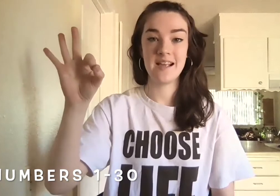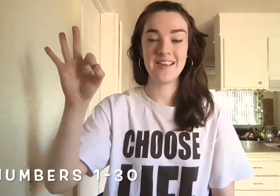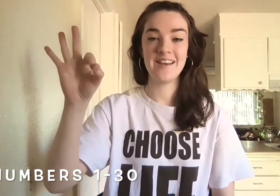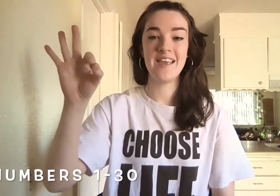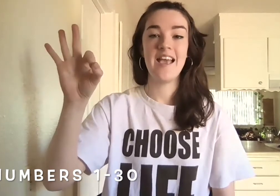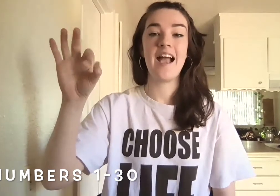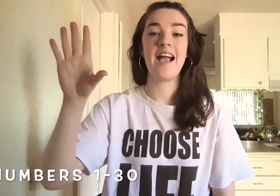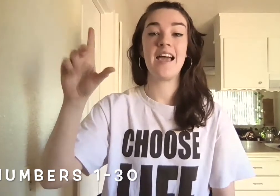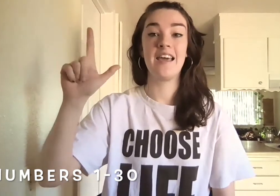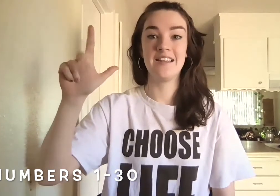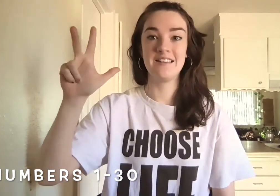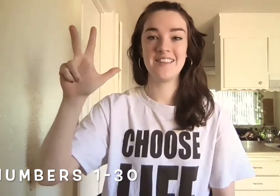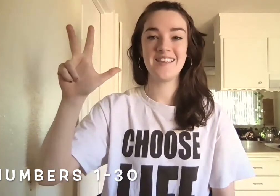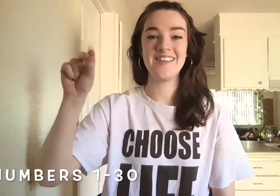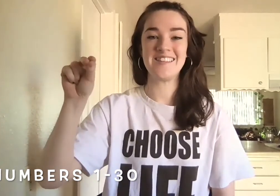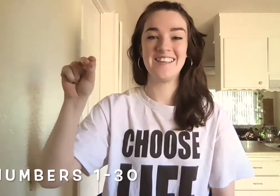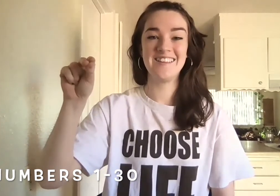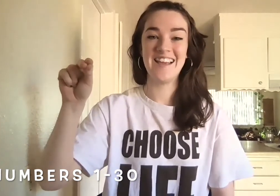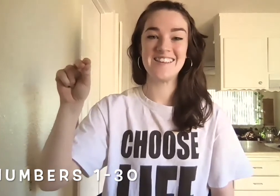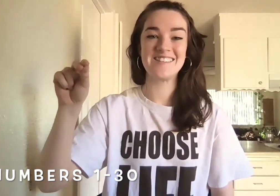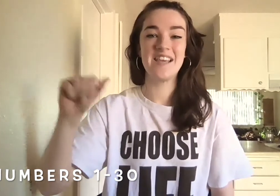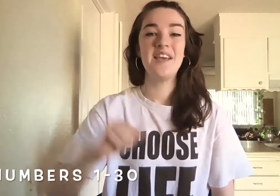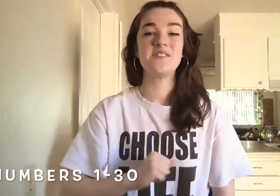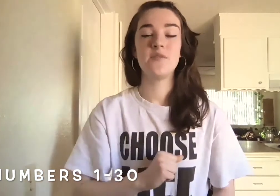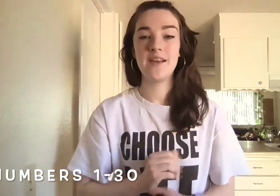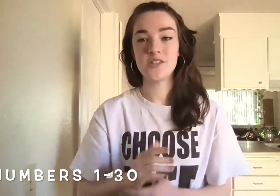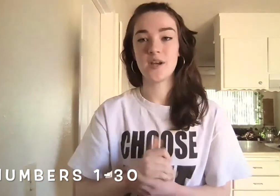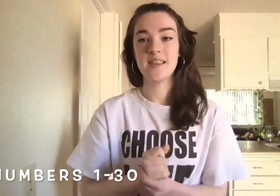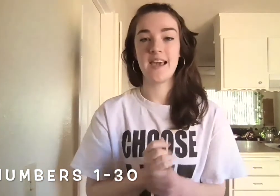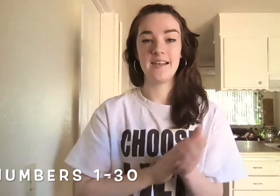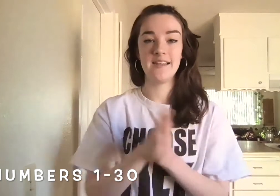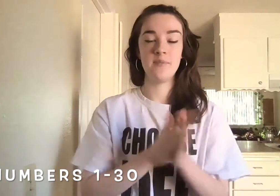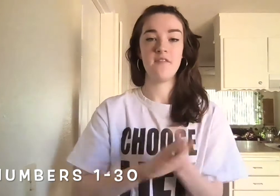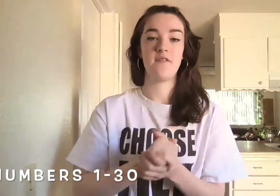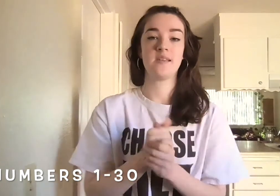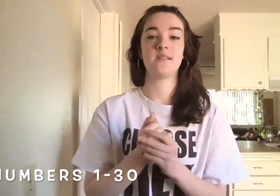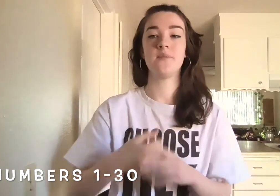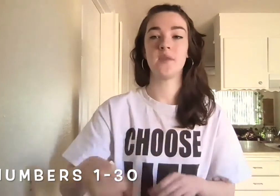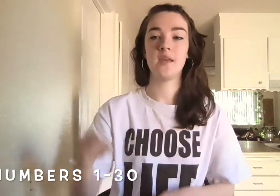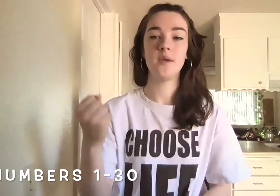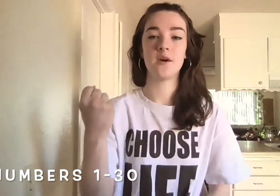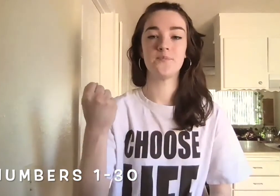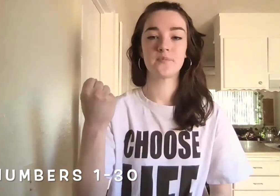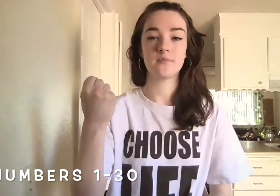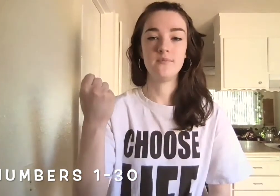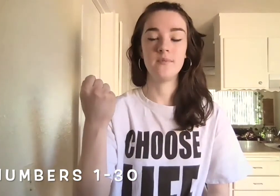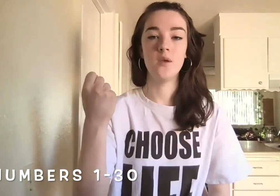29, and 30. Nice. So now let's try that a little bit faster. Here we go.